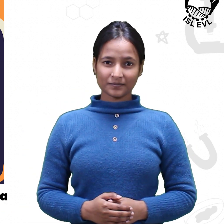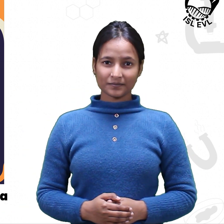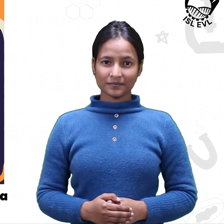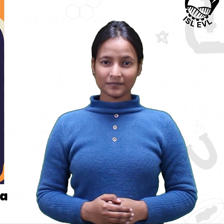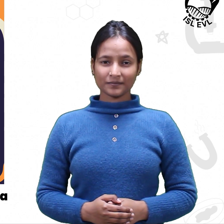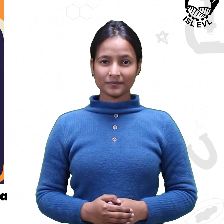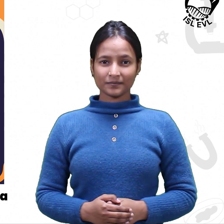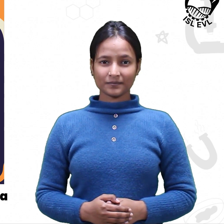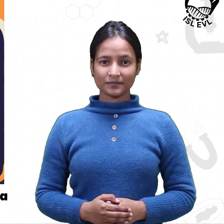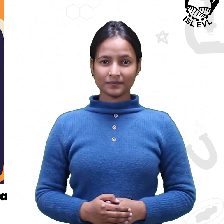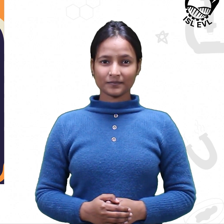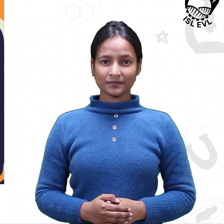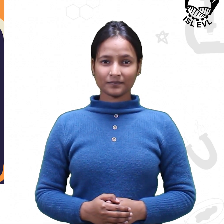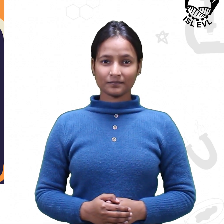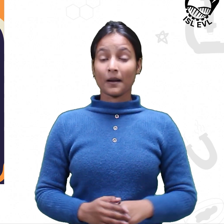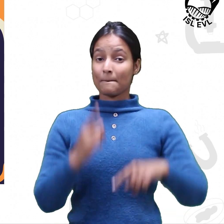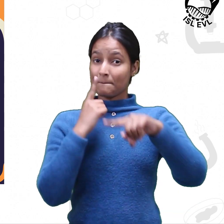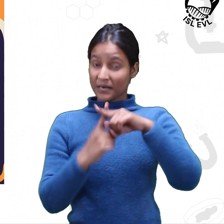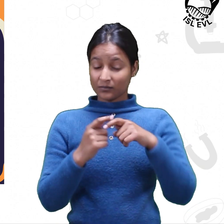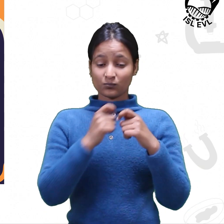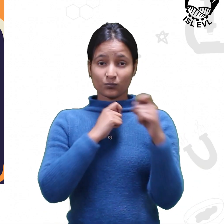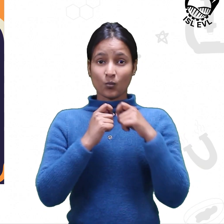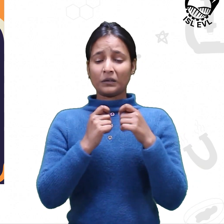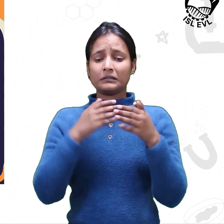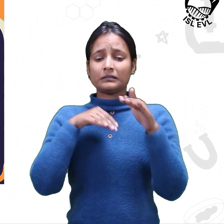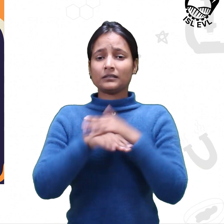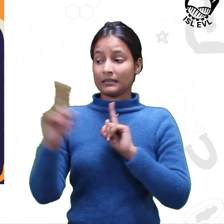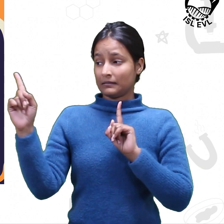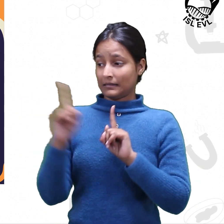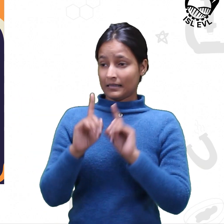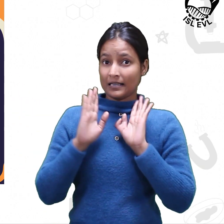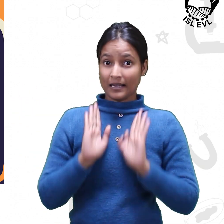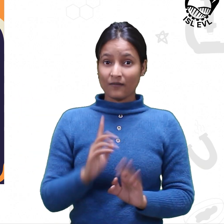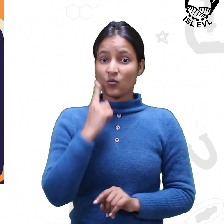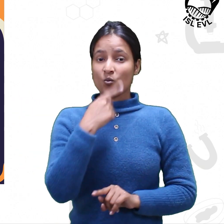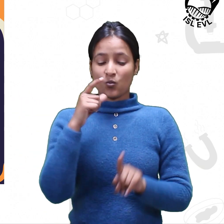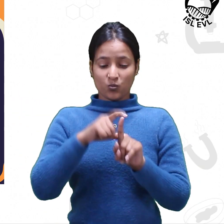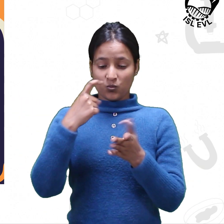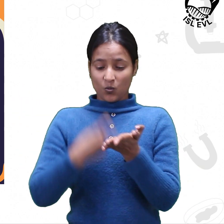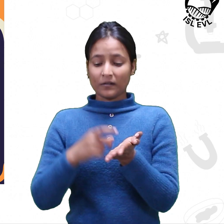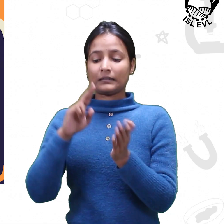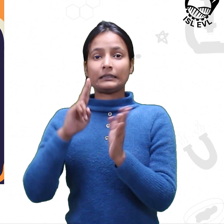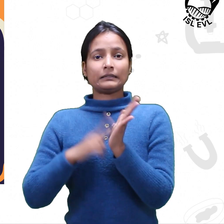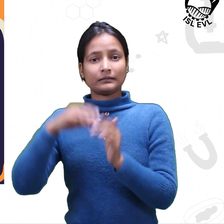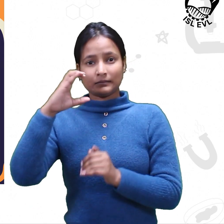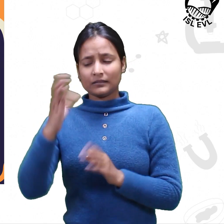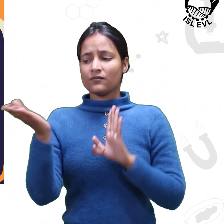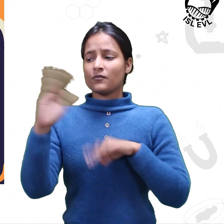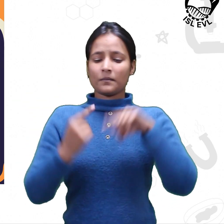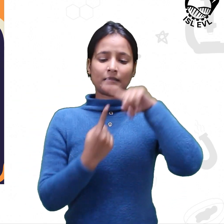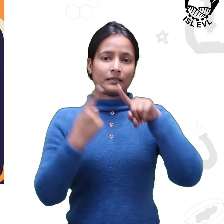Satakshi, and Fariha. We also have Dr. Nitin Chauhan, a sleep scientist from TIFR,